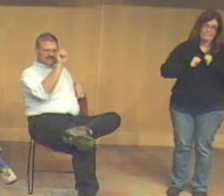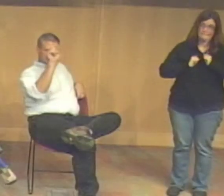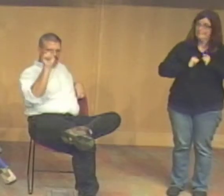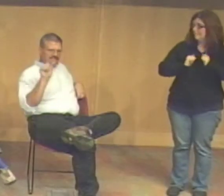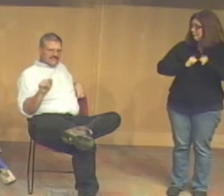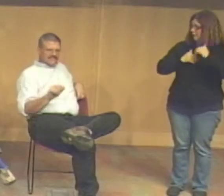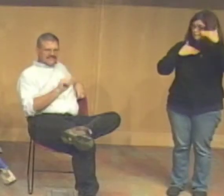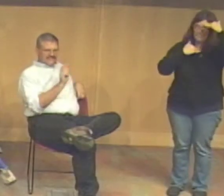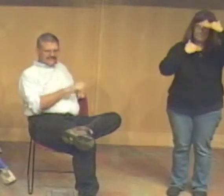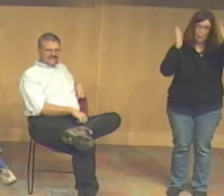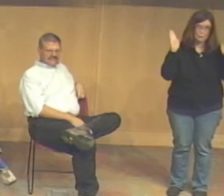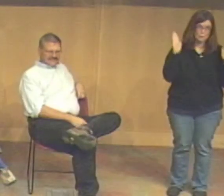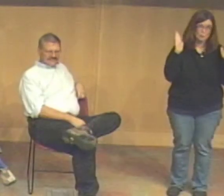This actually is a self-portrait.